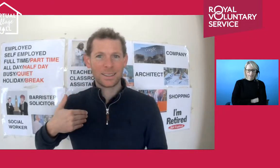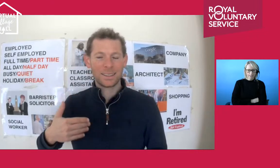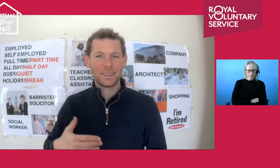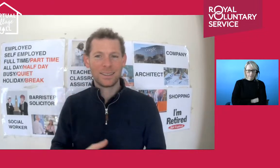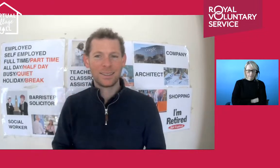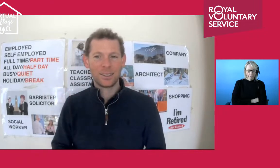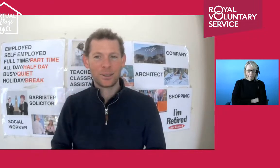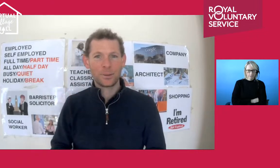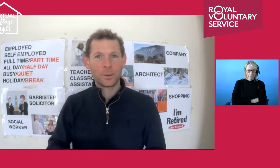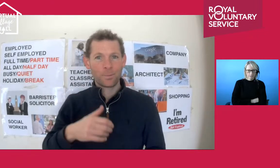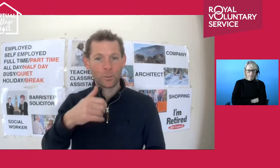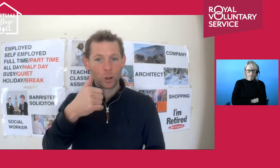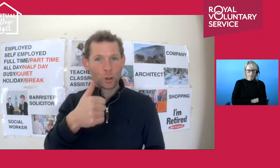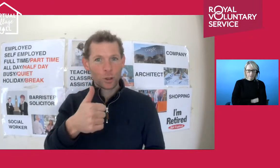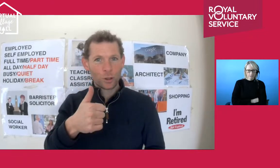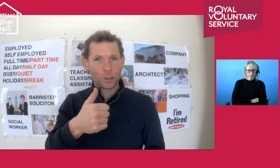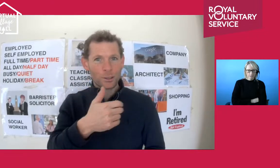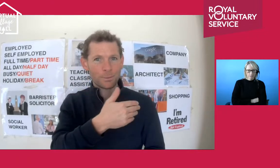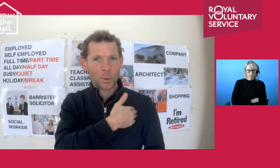Morning.